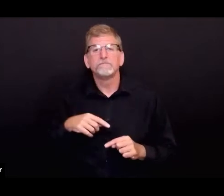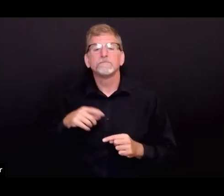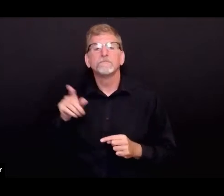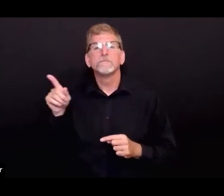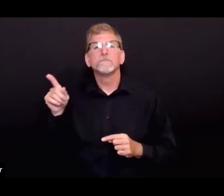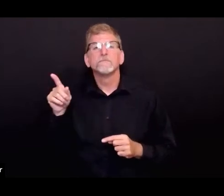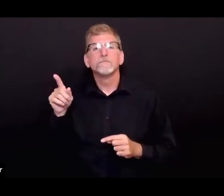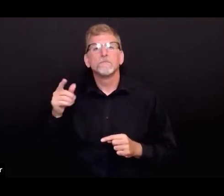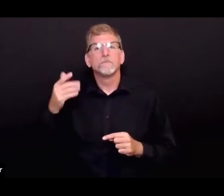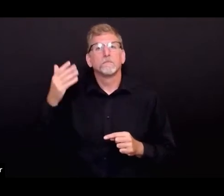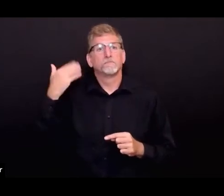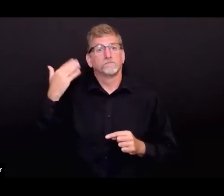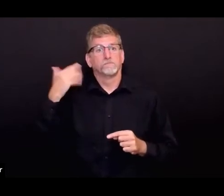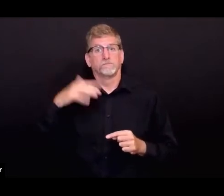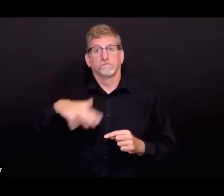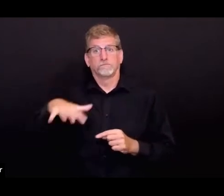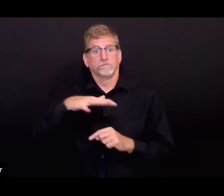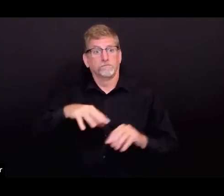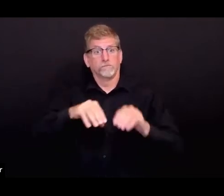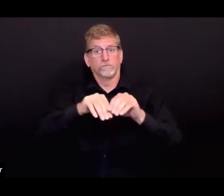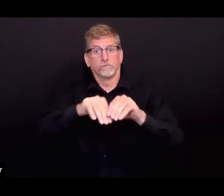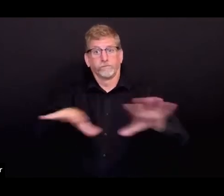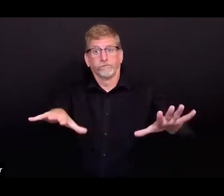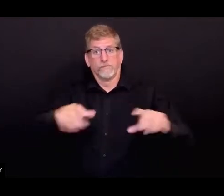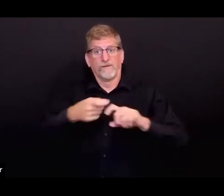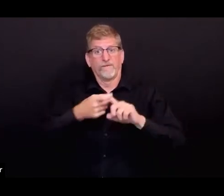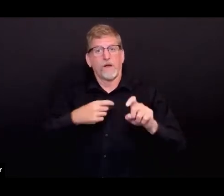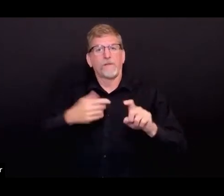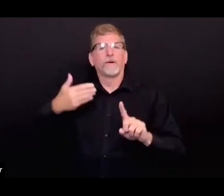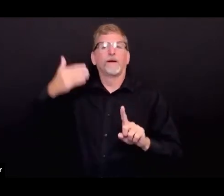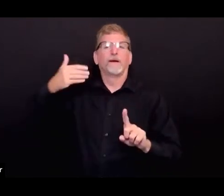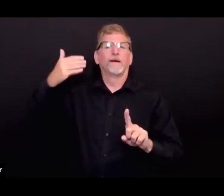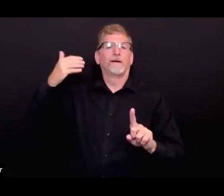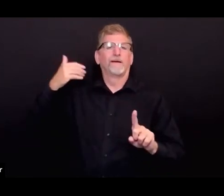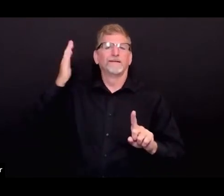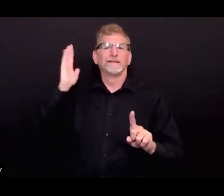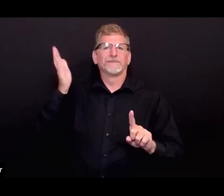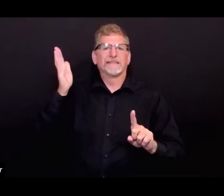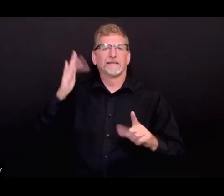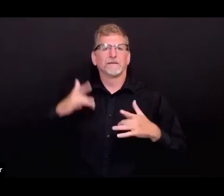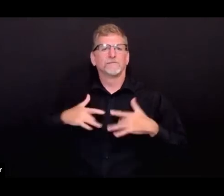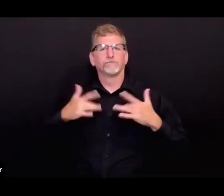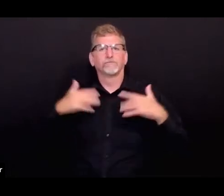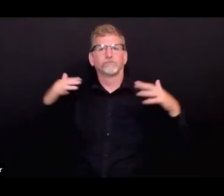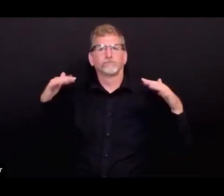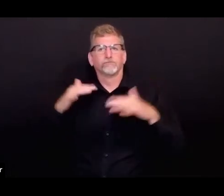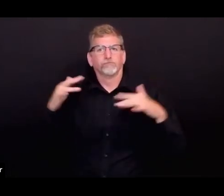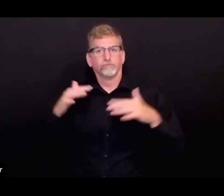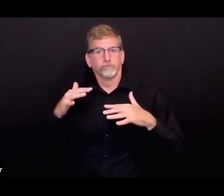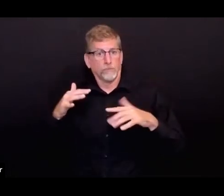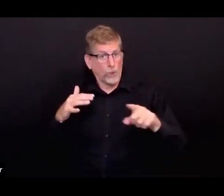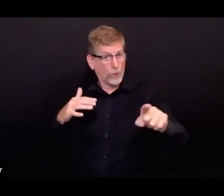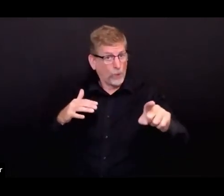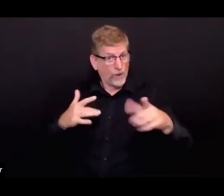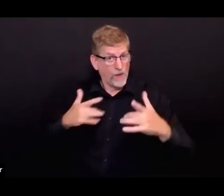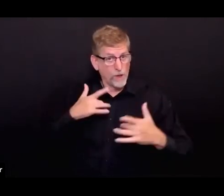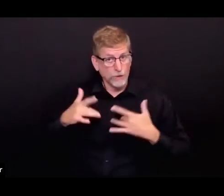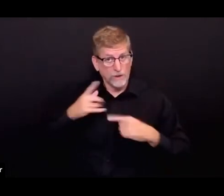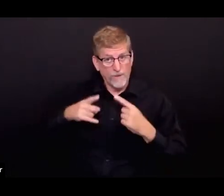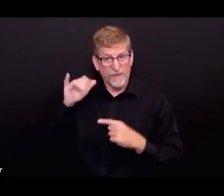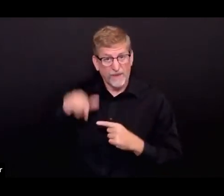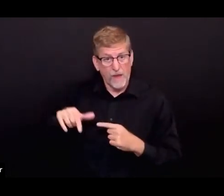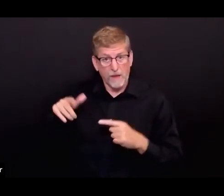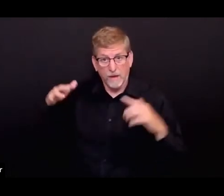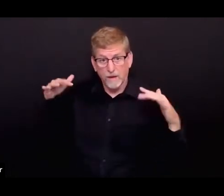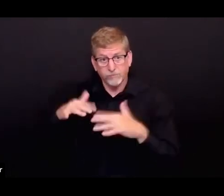Trump-Pence campaign events. Do you have any concerns about this one here? Have you done anything specific to make your concerns